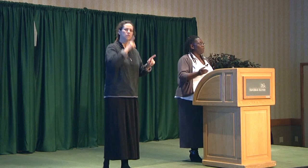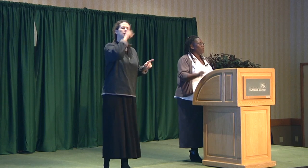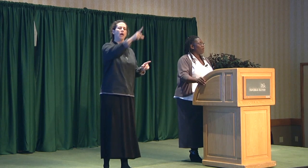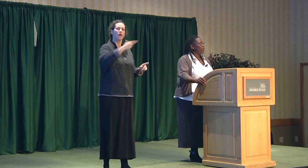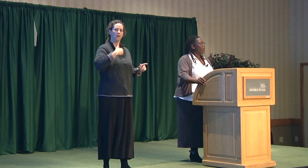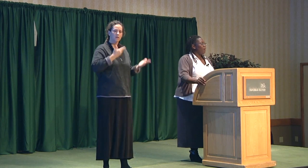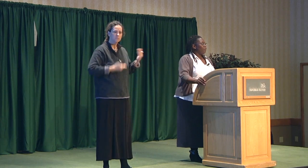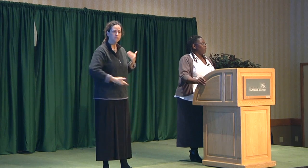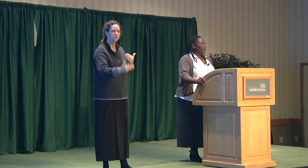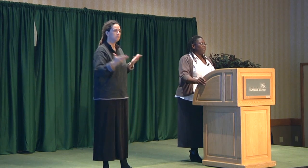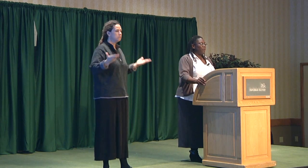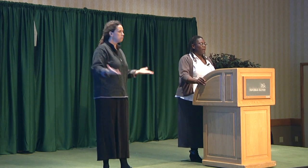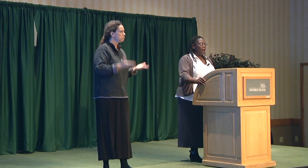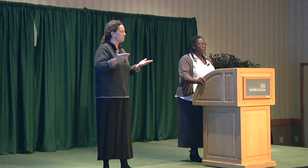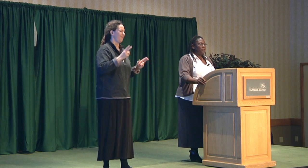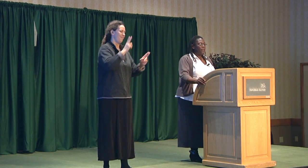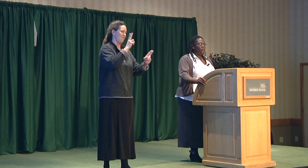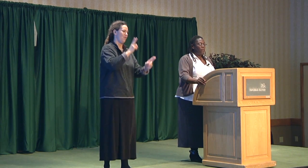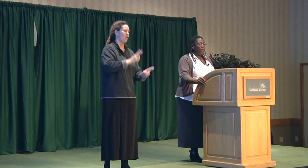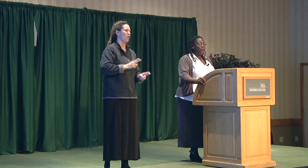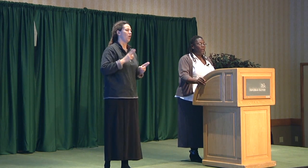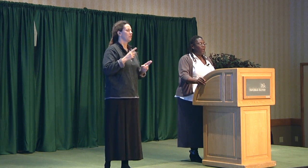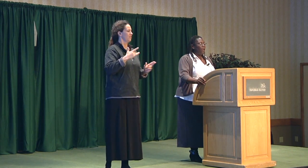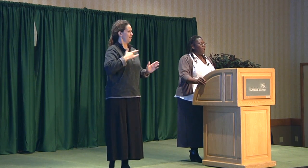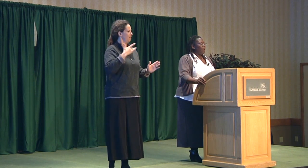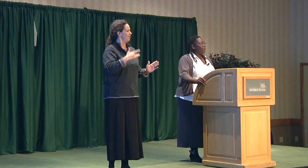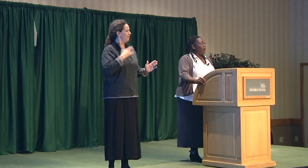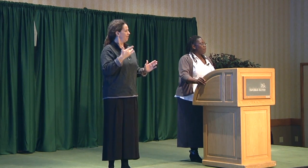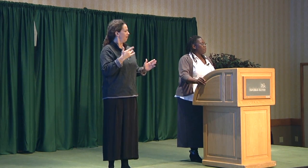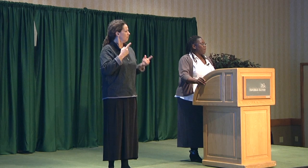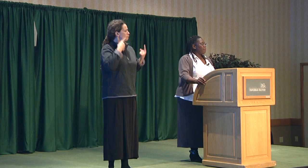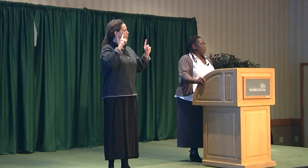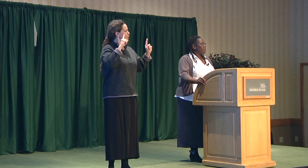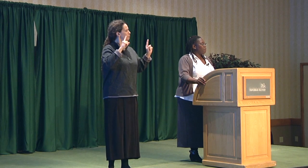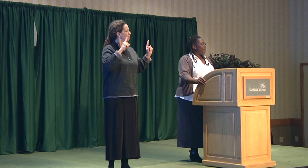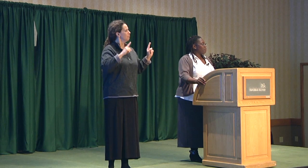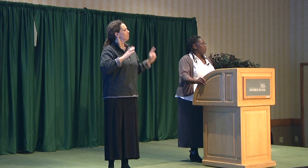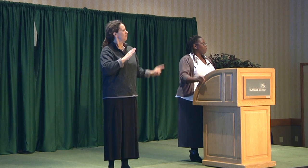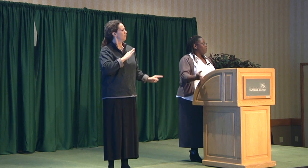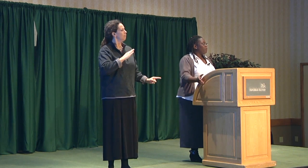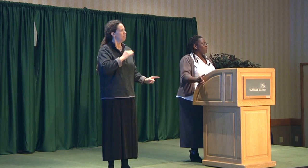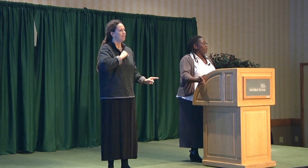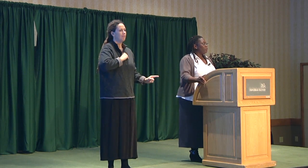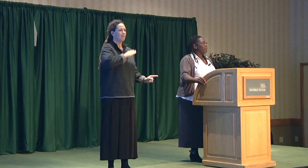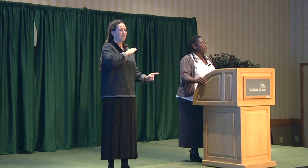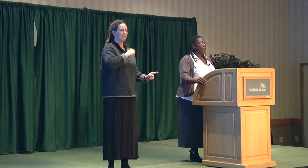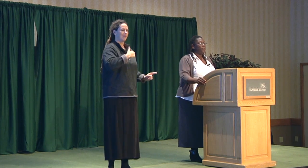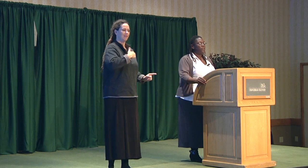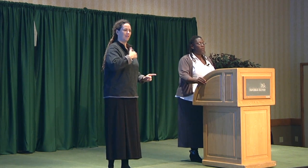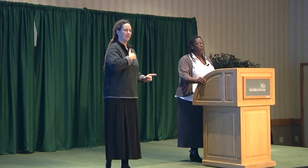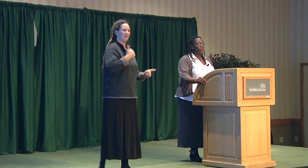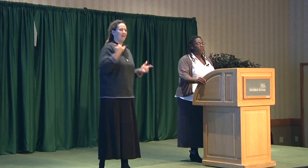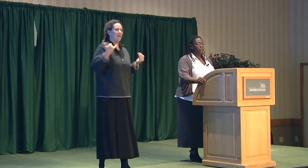here in front of you all, really is a great accomplishment for me. And I feel honored to be able to give back to a community which has